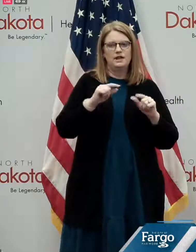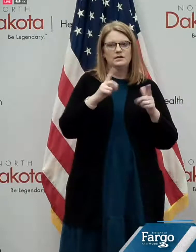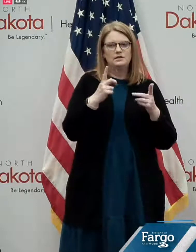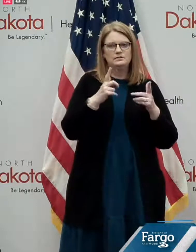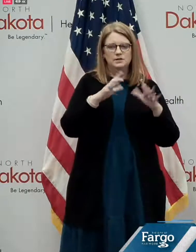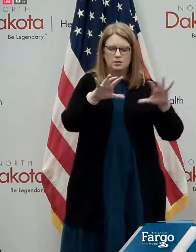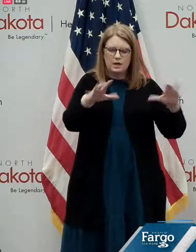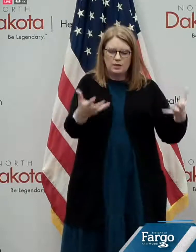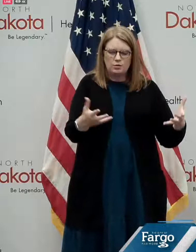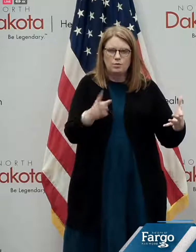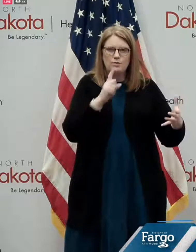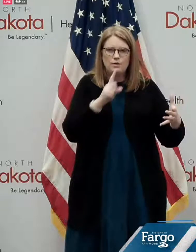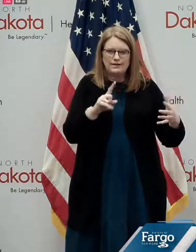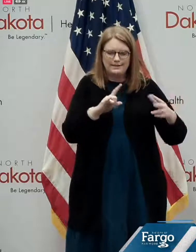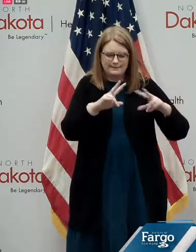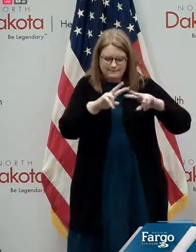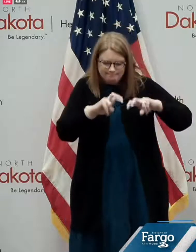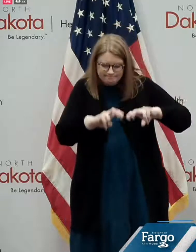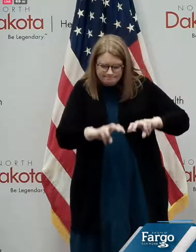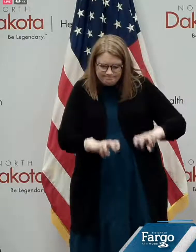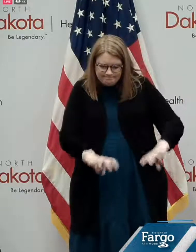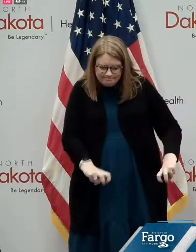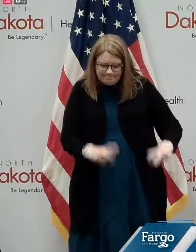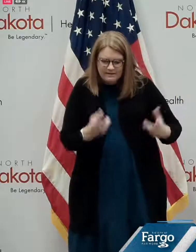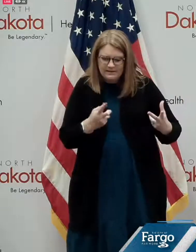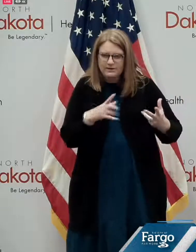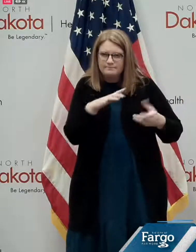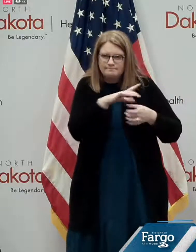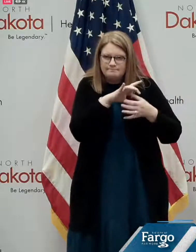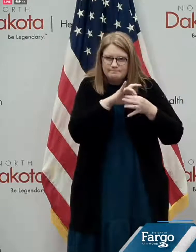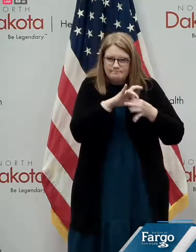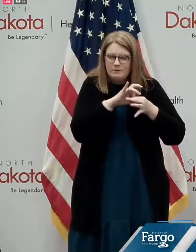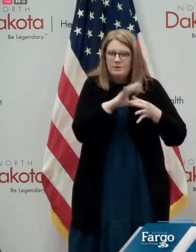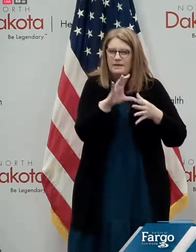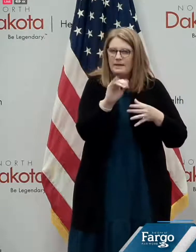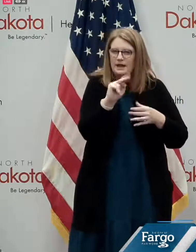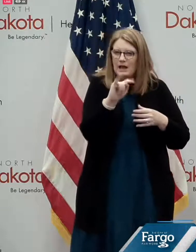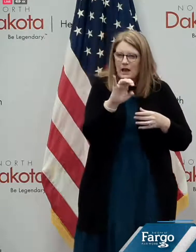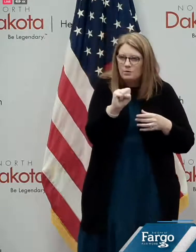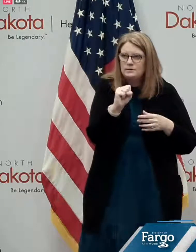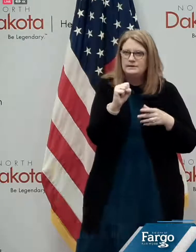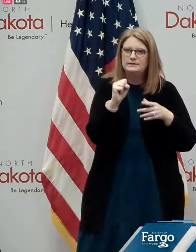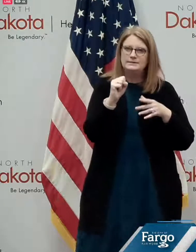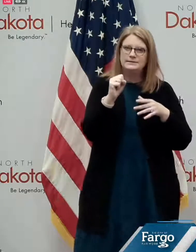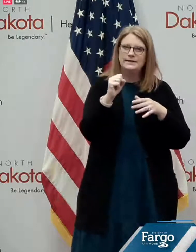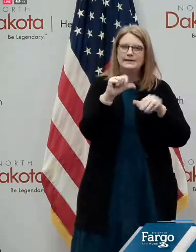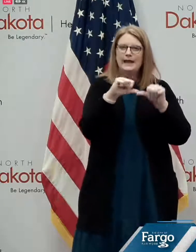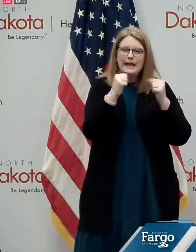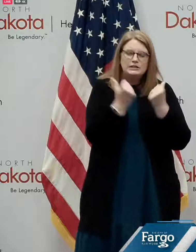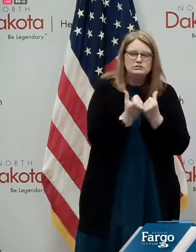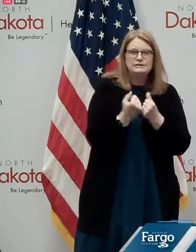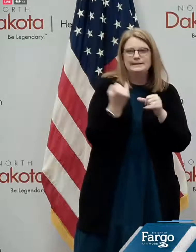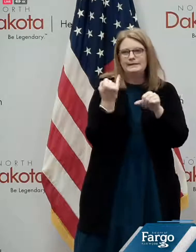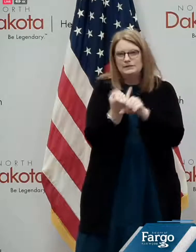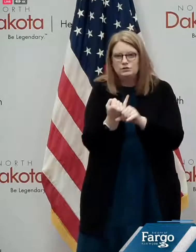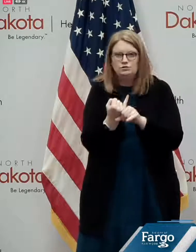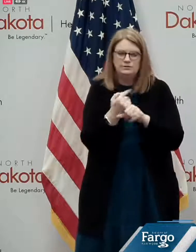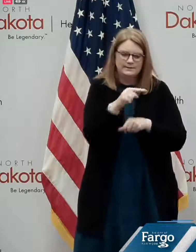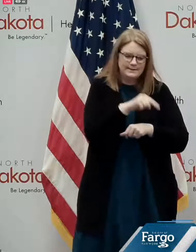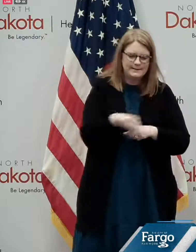silos that we might have across counties or cities or agencies or institutions. We'll be